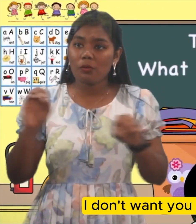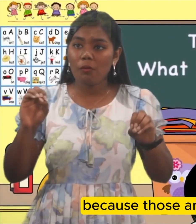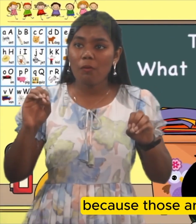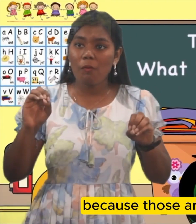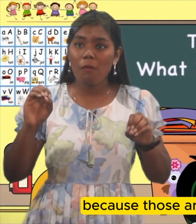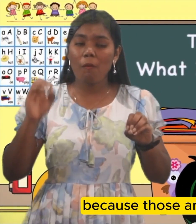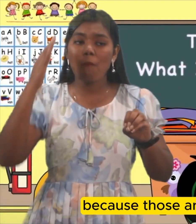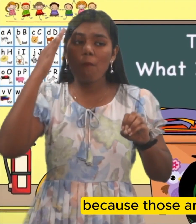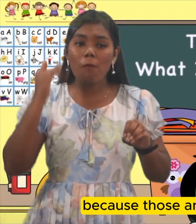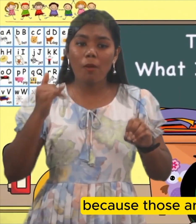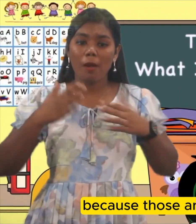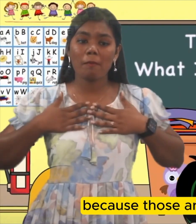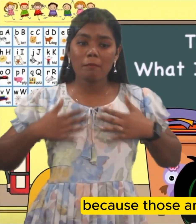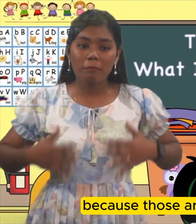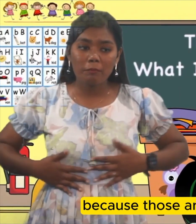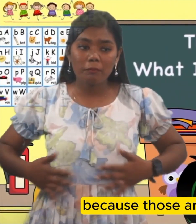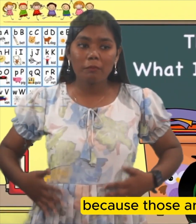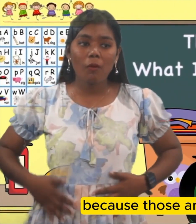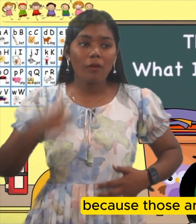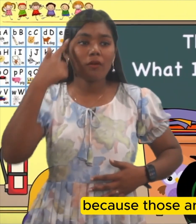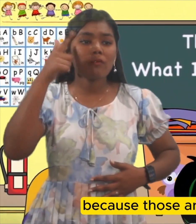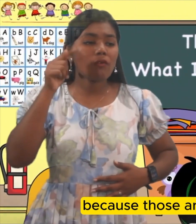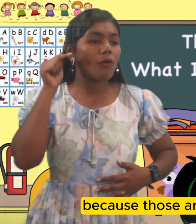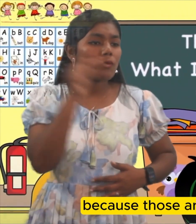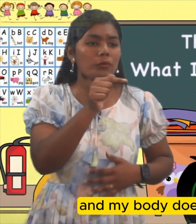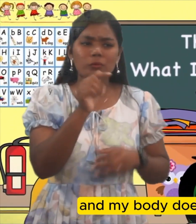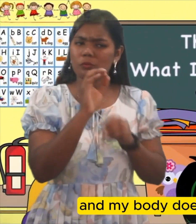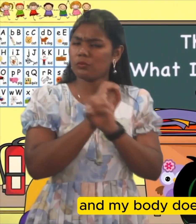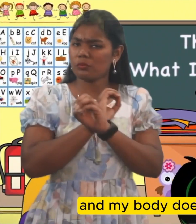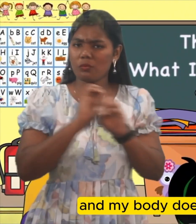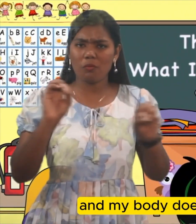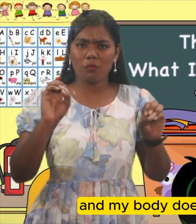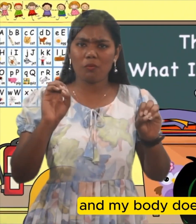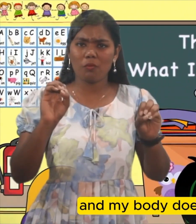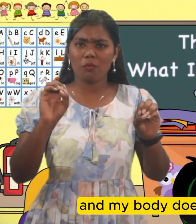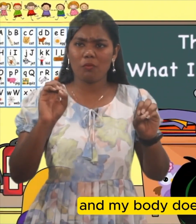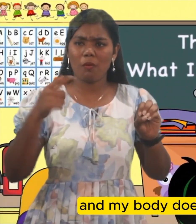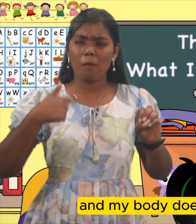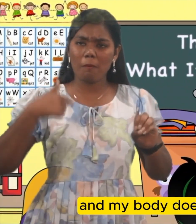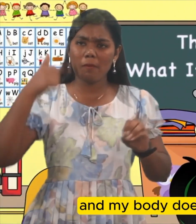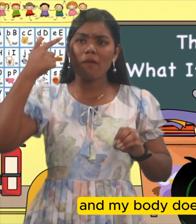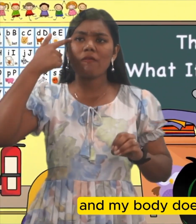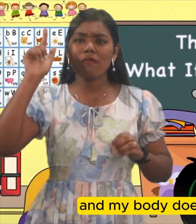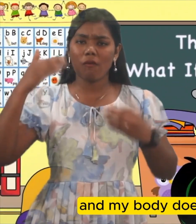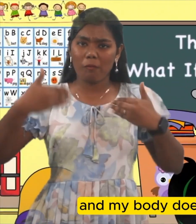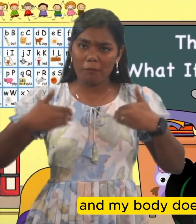Because those are my private parts and my body don't belong to you.